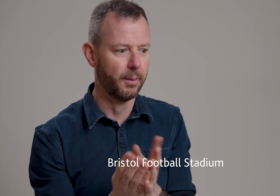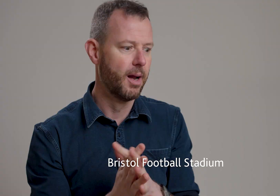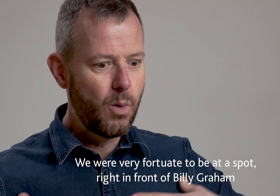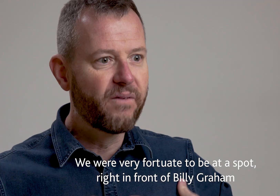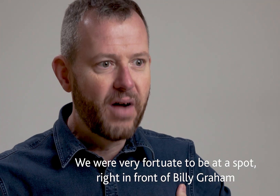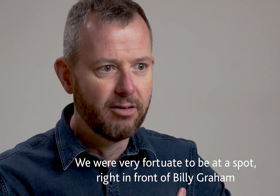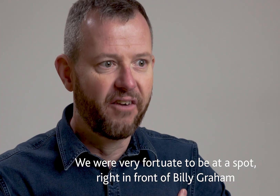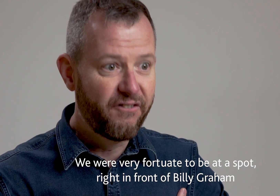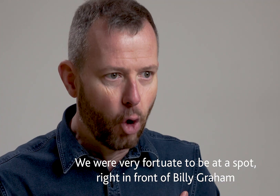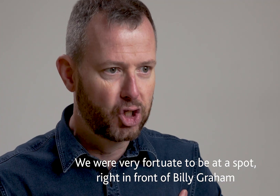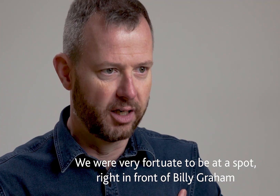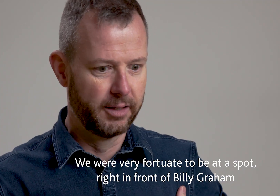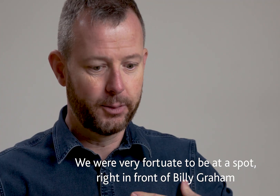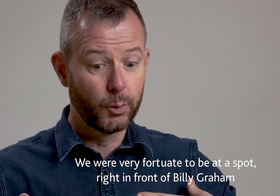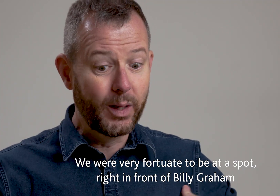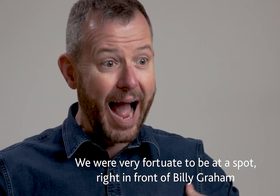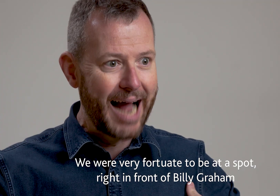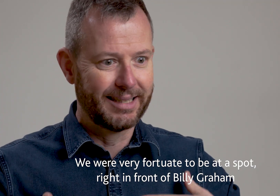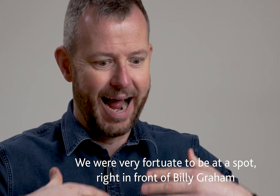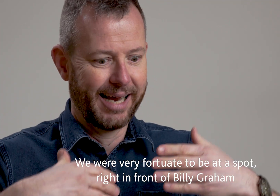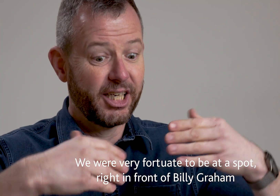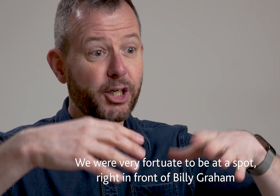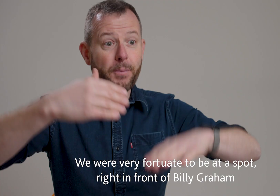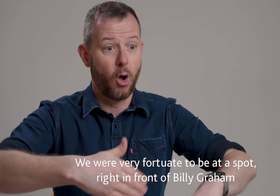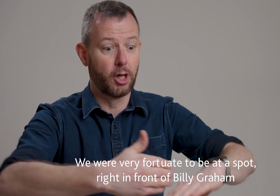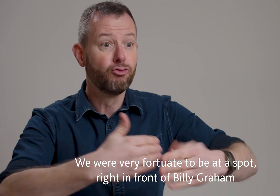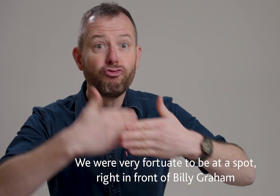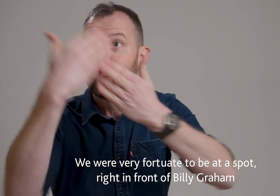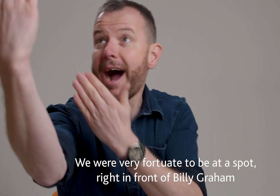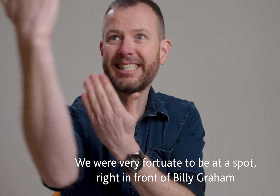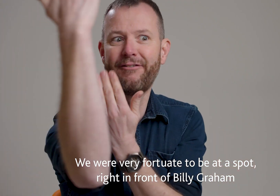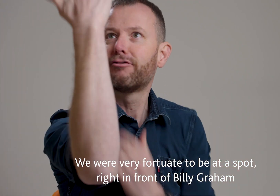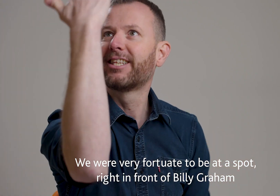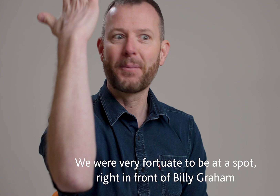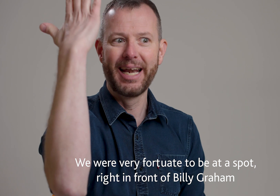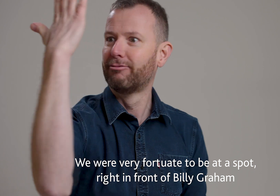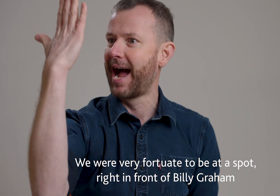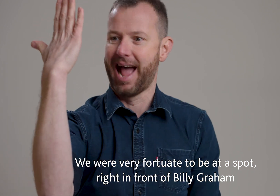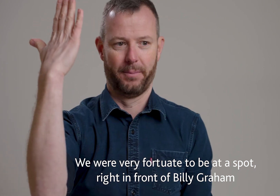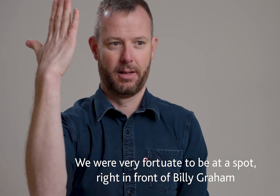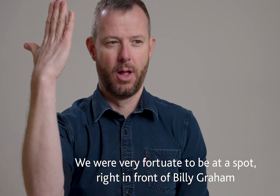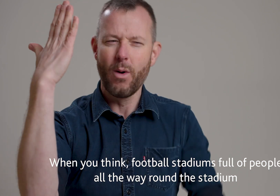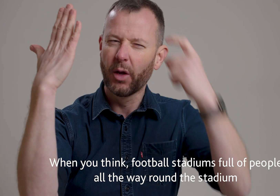stadium. We were very fortunate to be at a stop right in front of Billy Fallon. What is